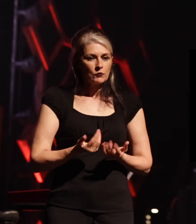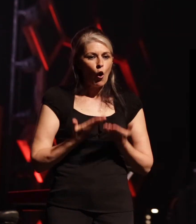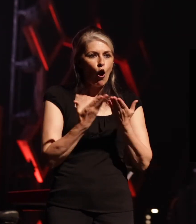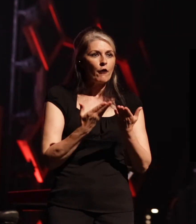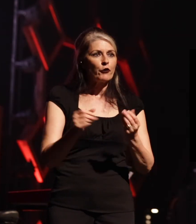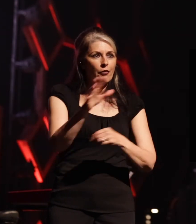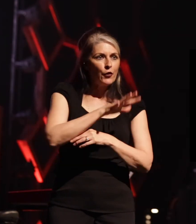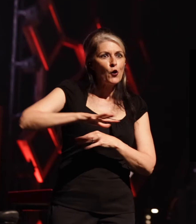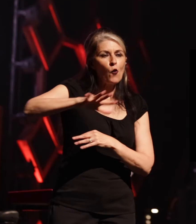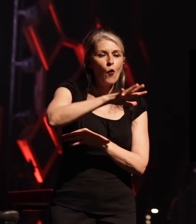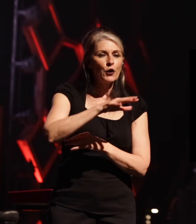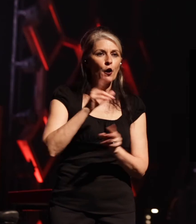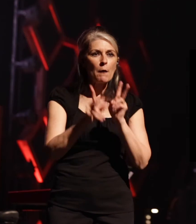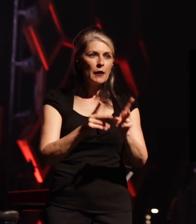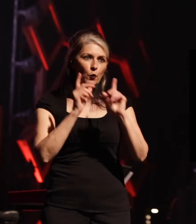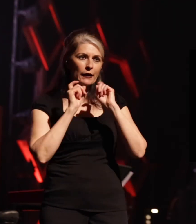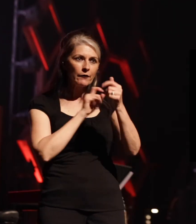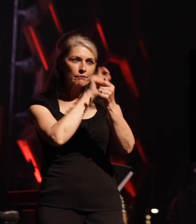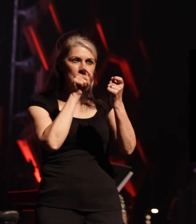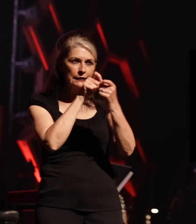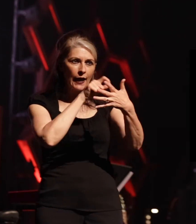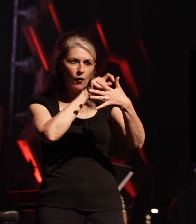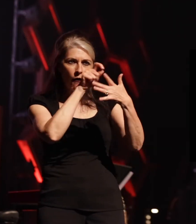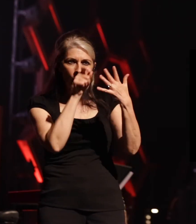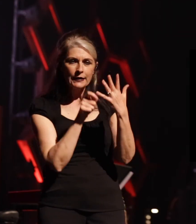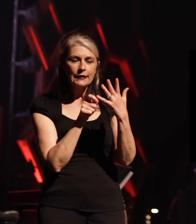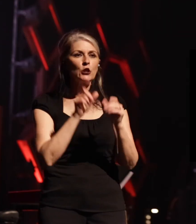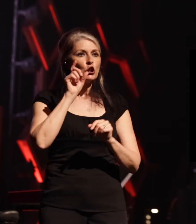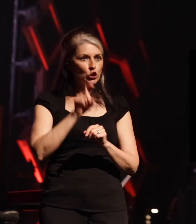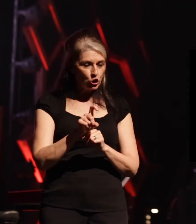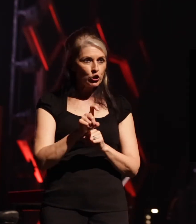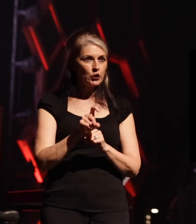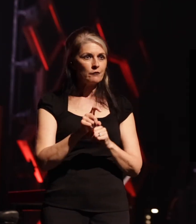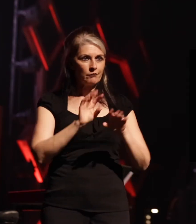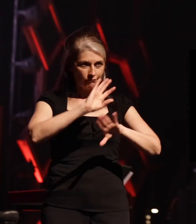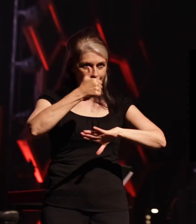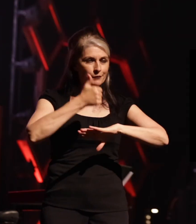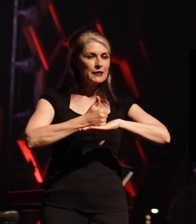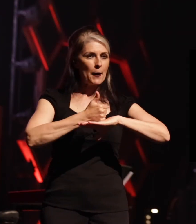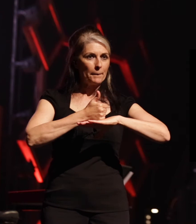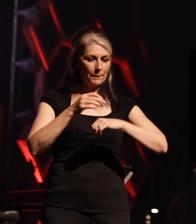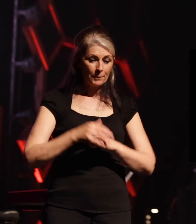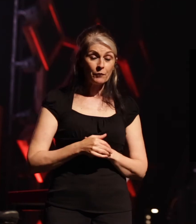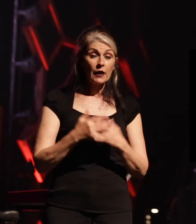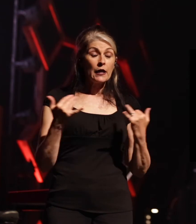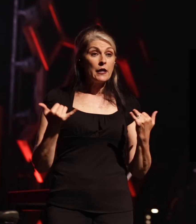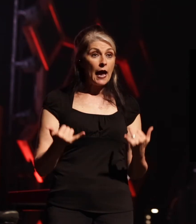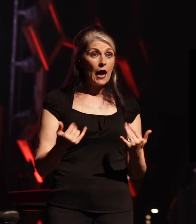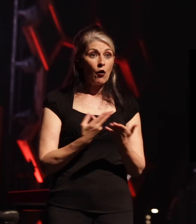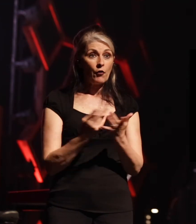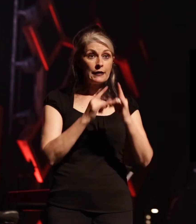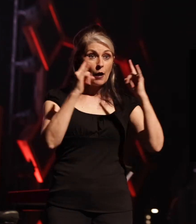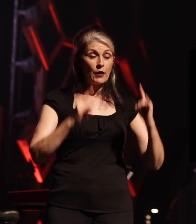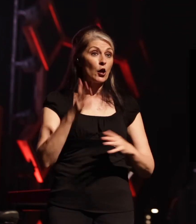exact details on how it was all supposed to be laid out. Now, the tabernacle experience we just had at our